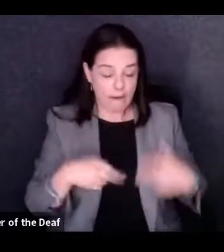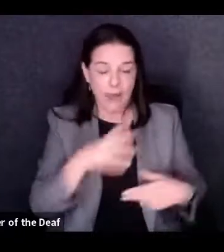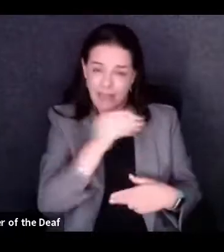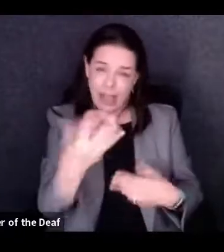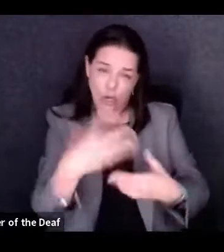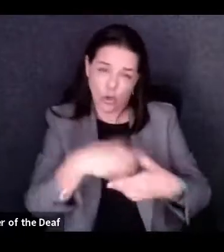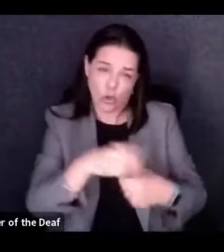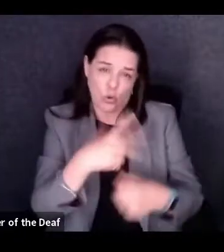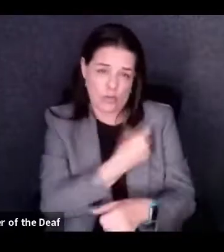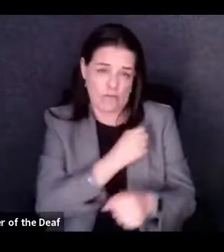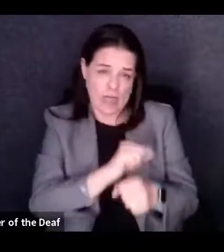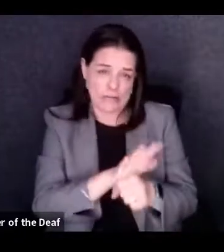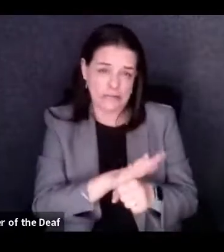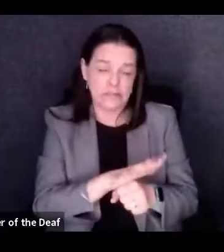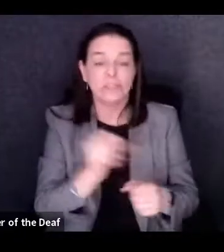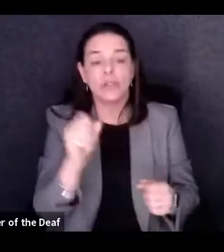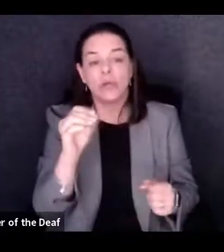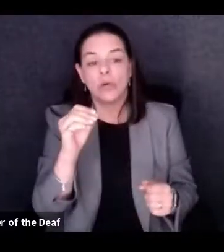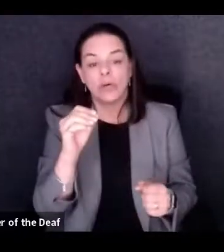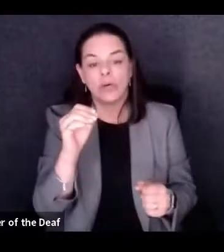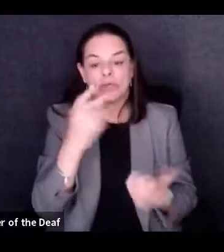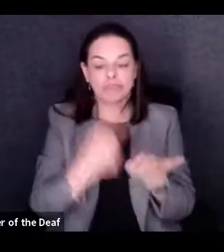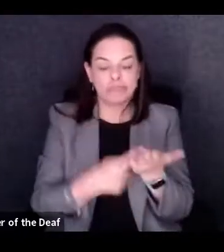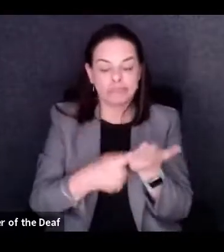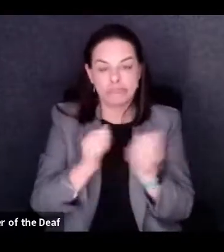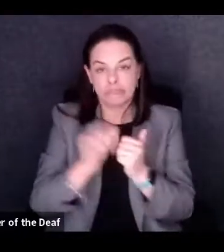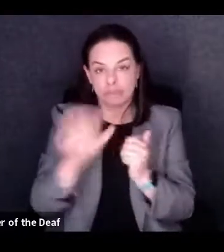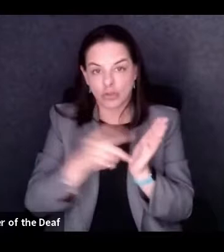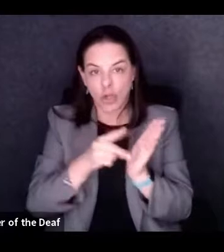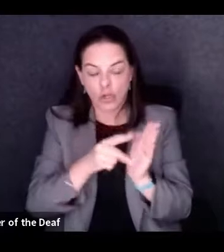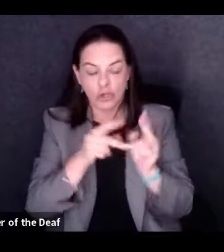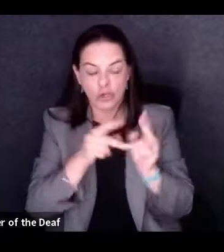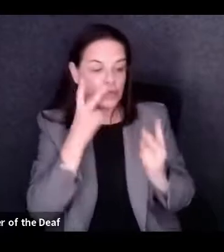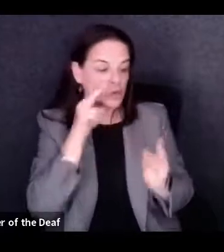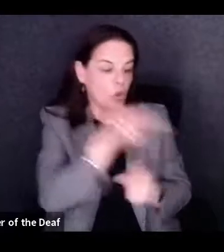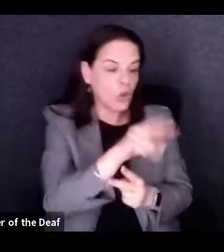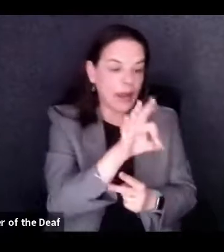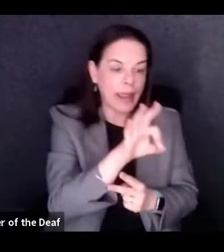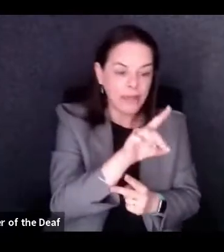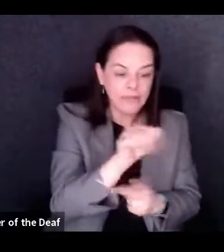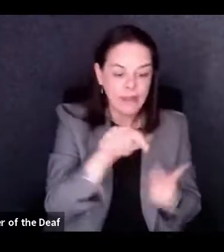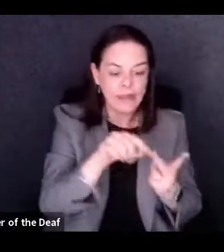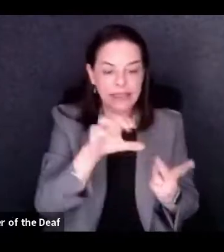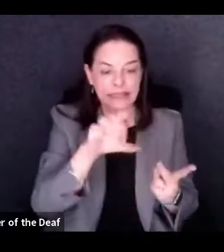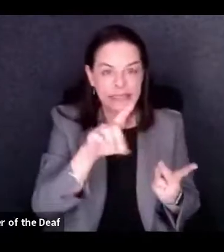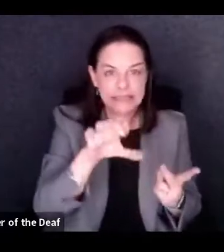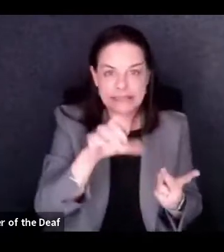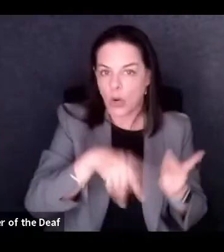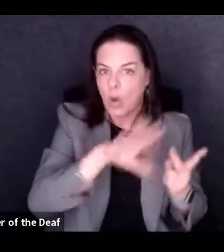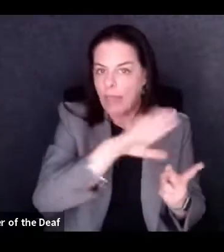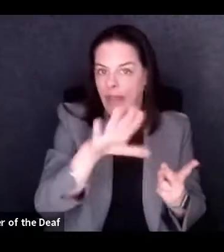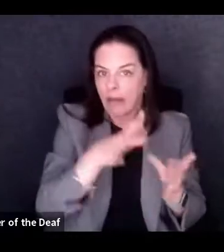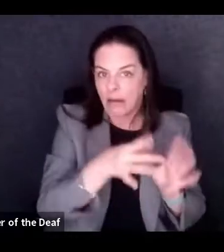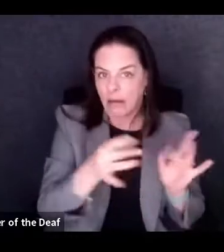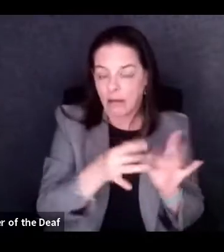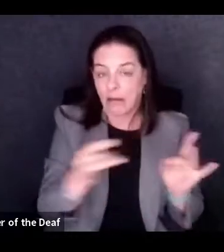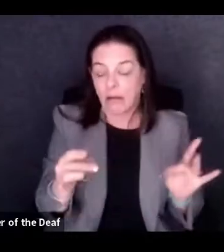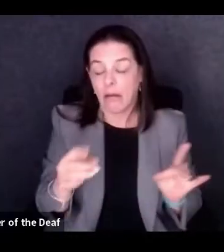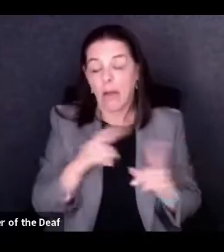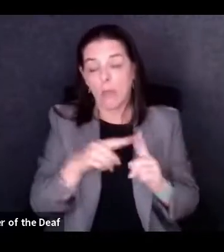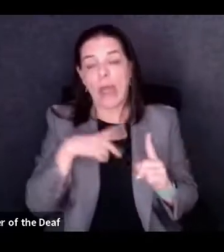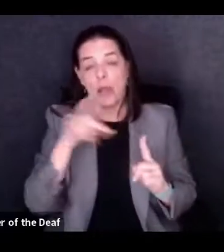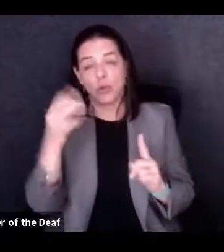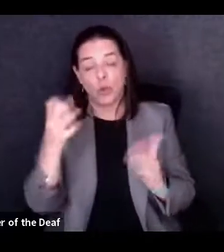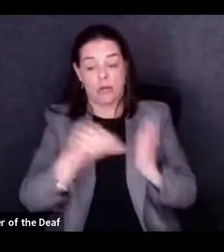doctor. Look at, you know, what the FDA and the CDC saying. If anything, I want to reiterate that people